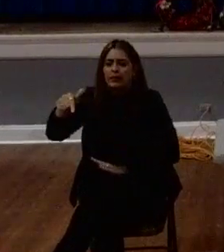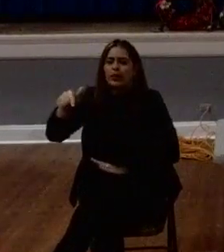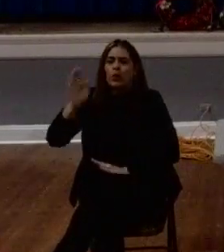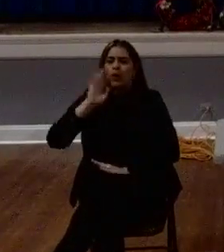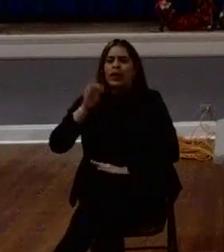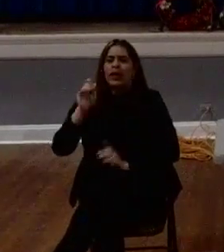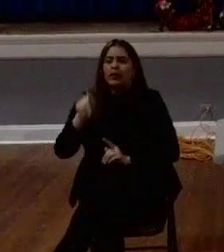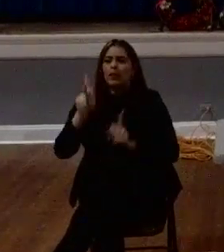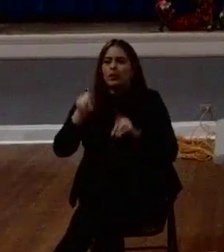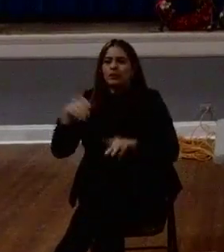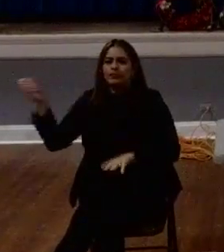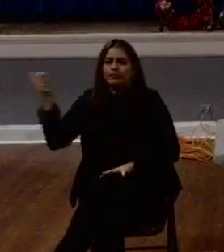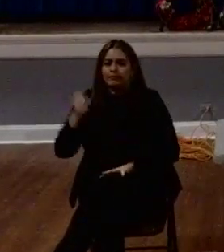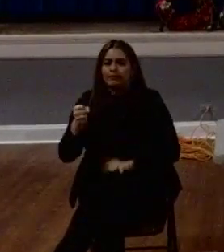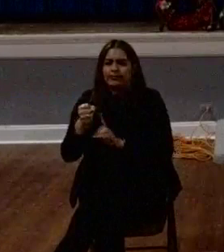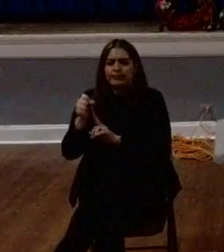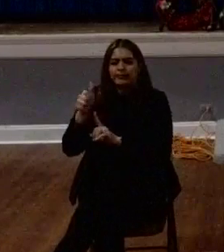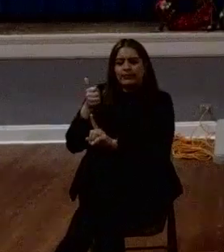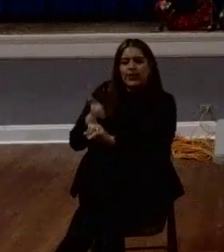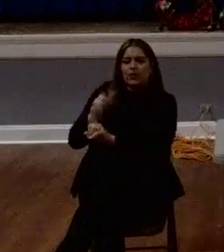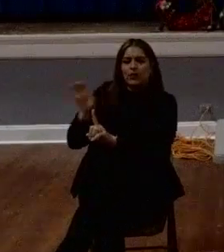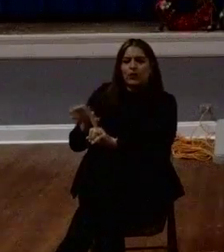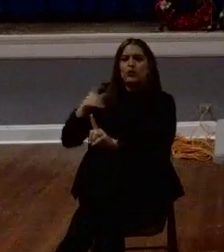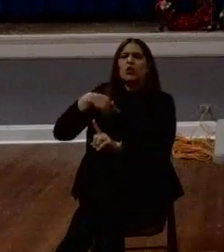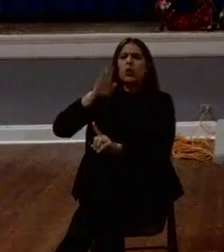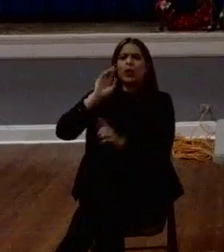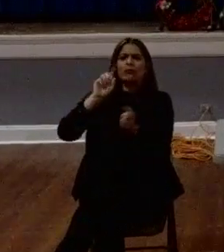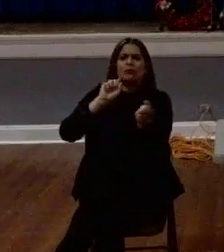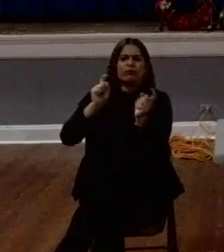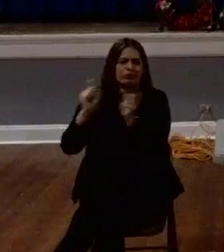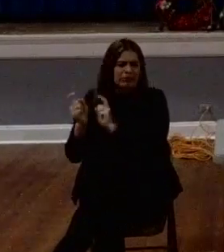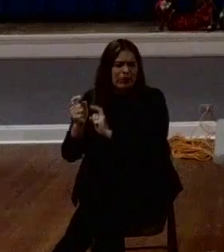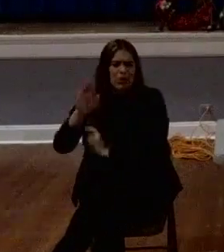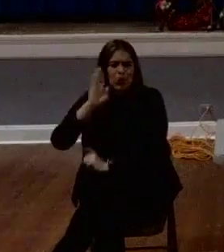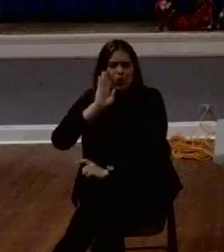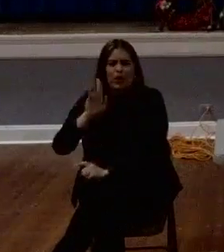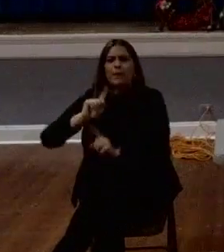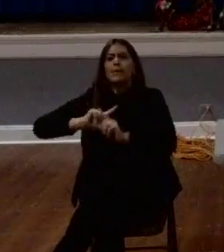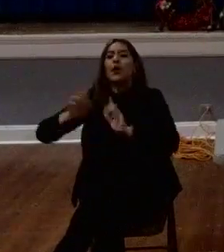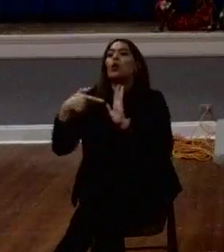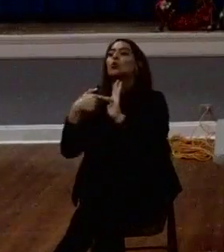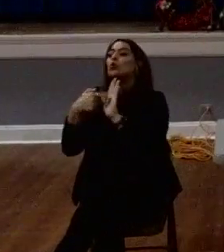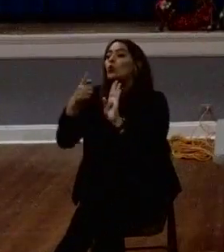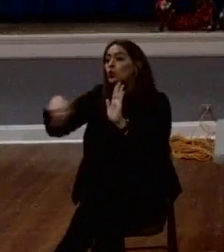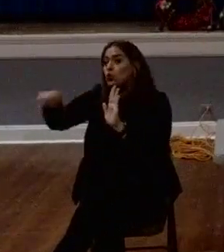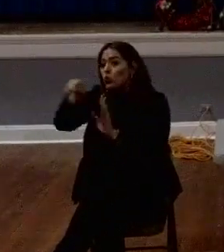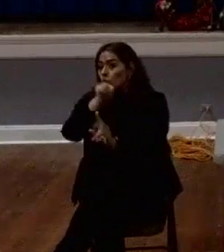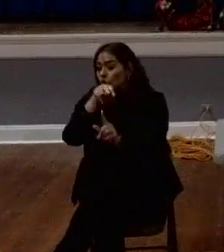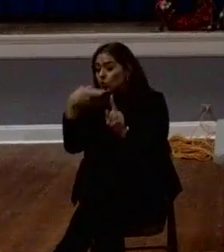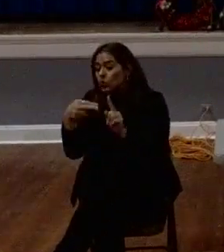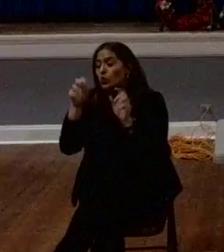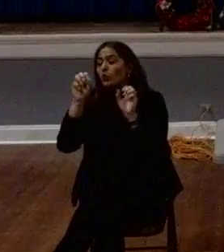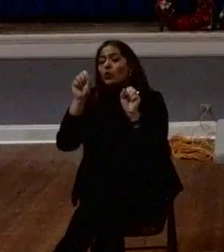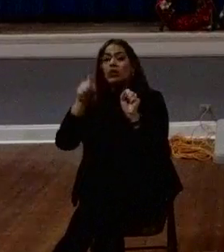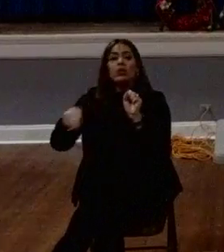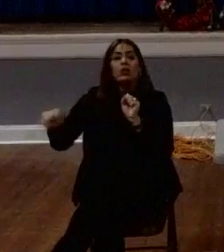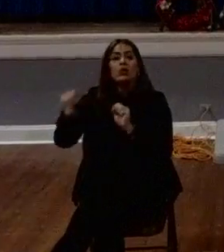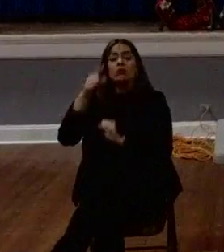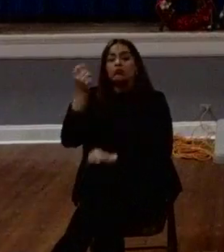help us. So there'll be tweaks, lots of tweaks. But we wanted to show this view because we wanted everybody to